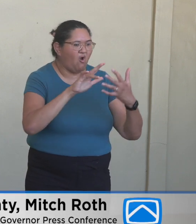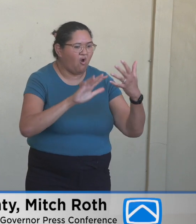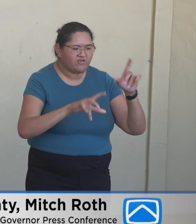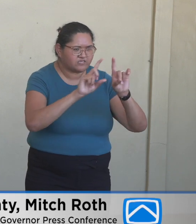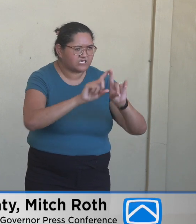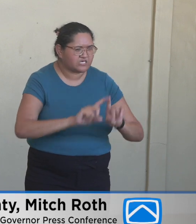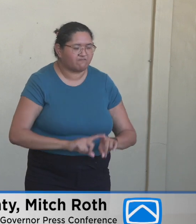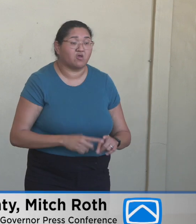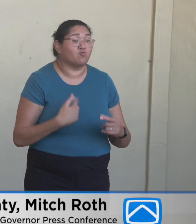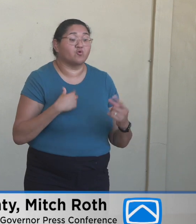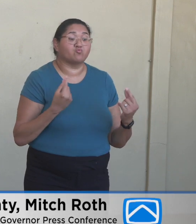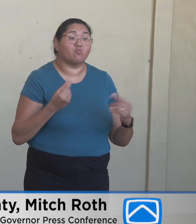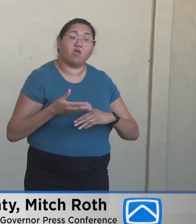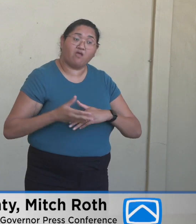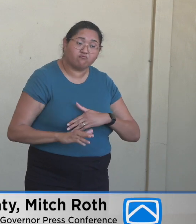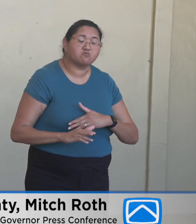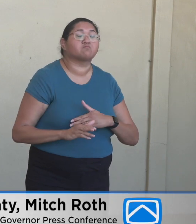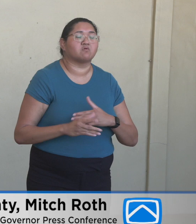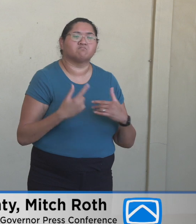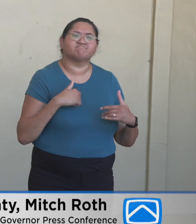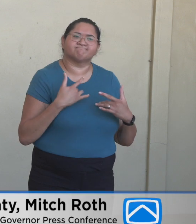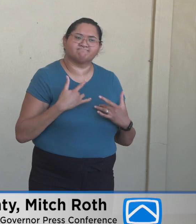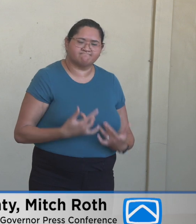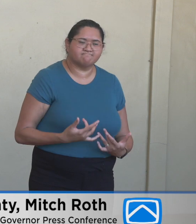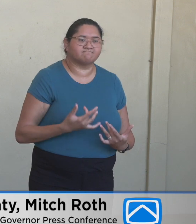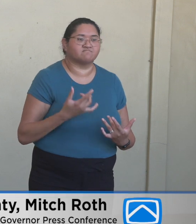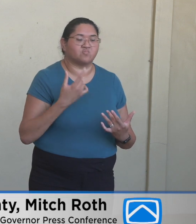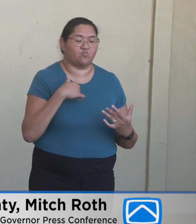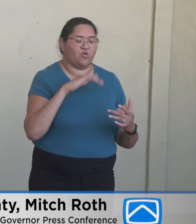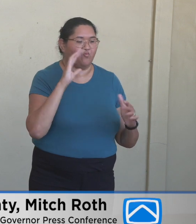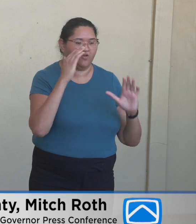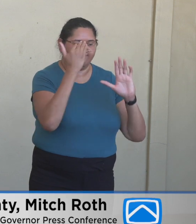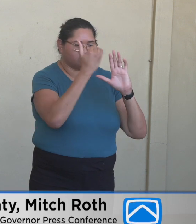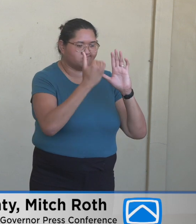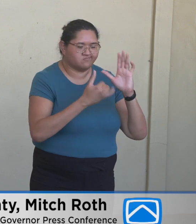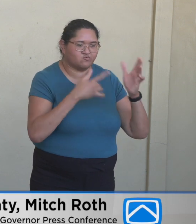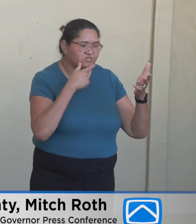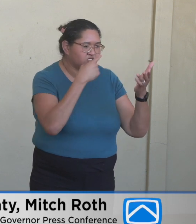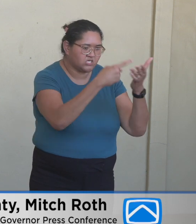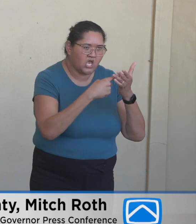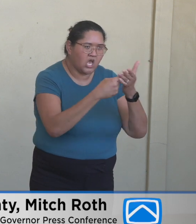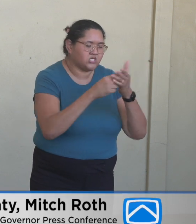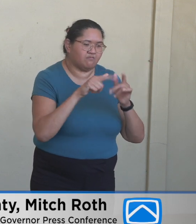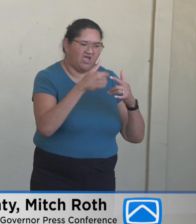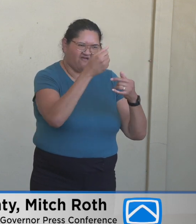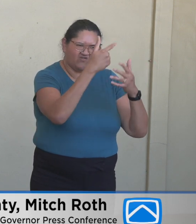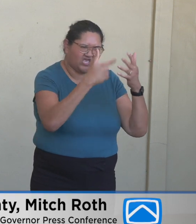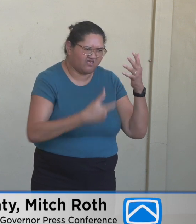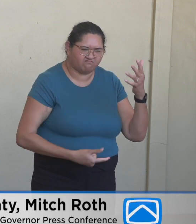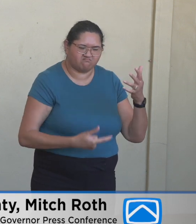people. What we do afterwards is we generally go through and talk about everything